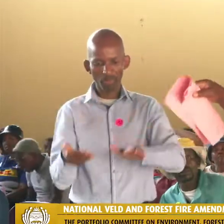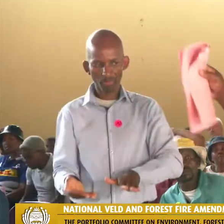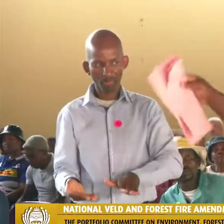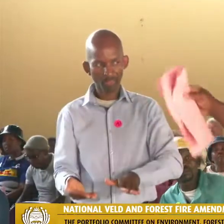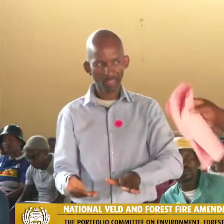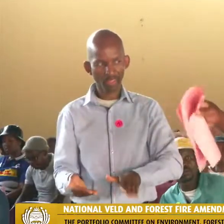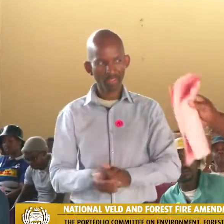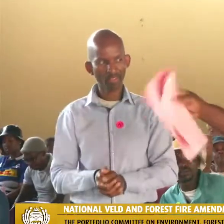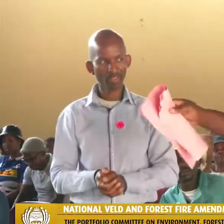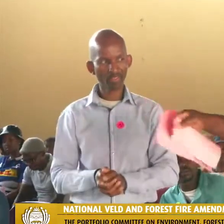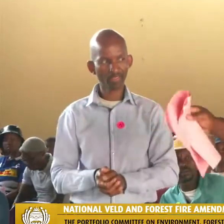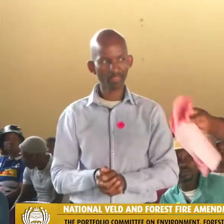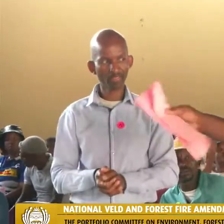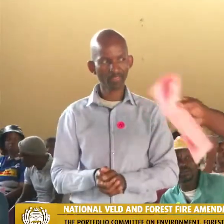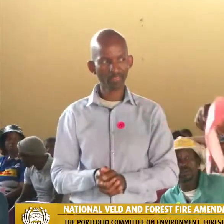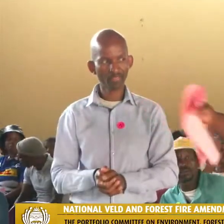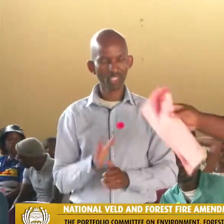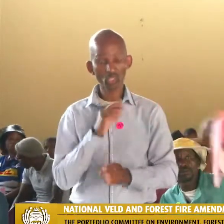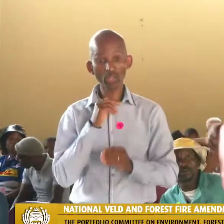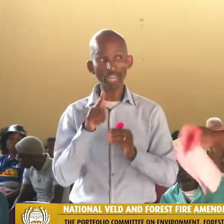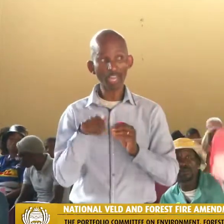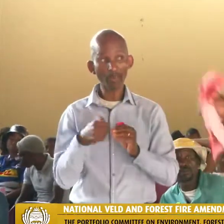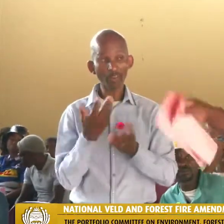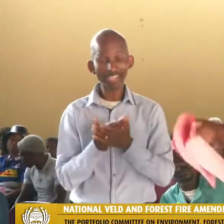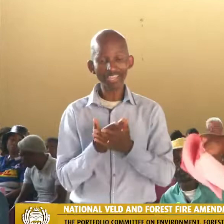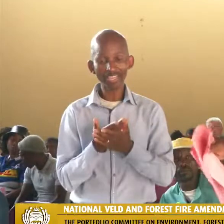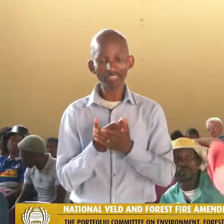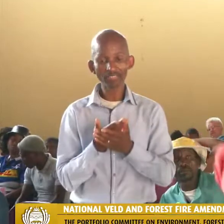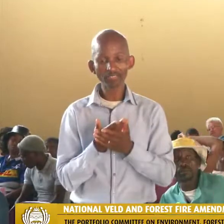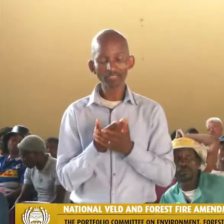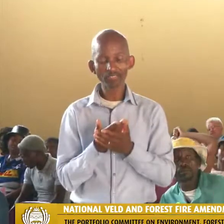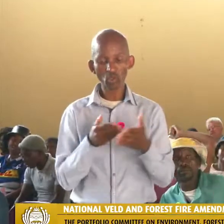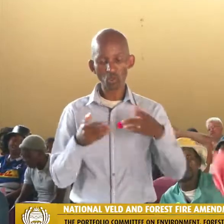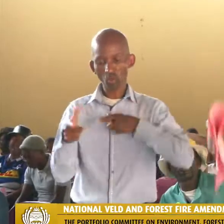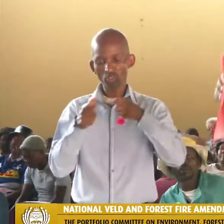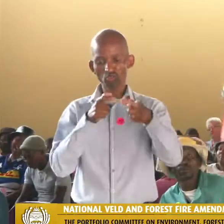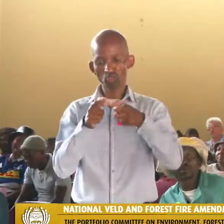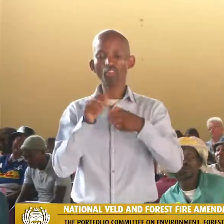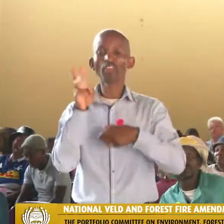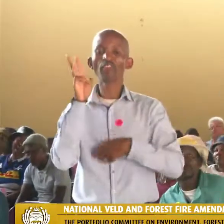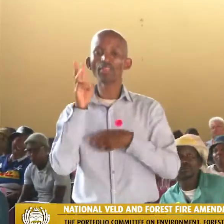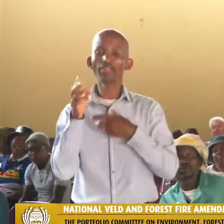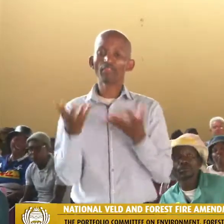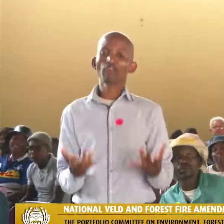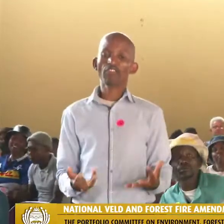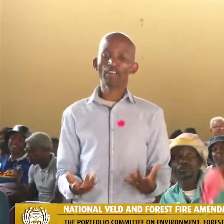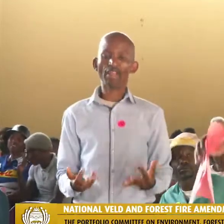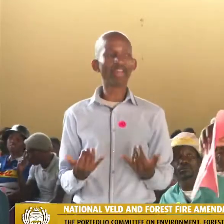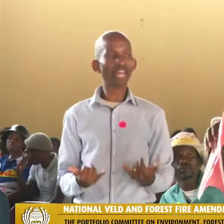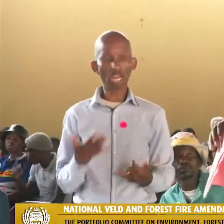Okay, bese ndichazile indaba yokwazi ucima umlilo nokuthelela. Okay. Now,